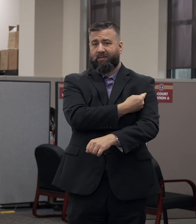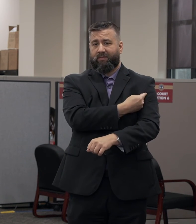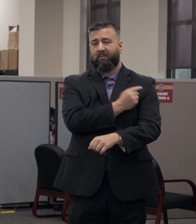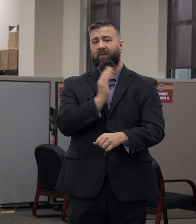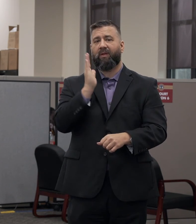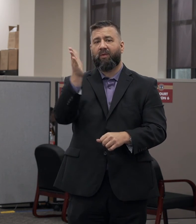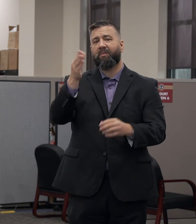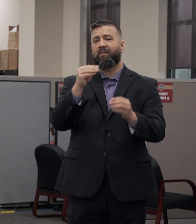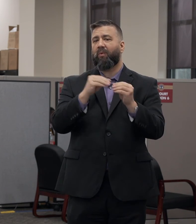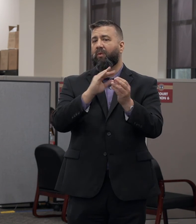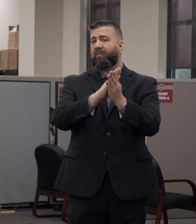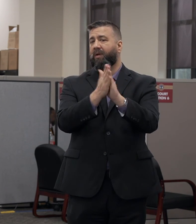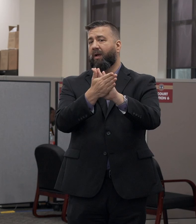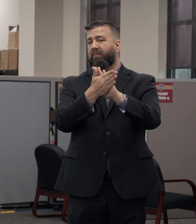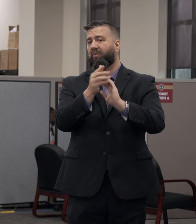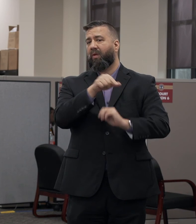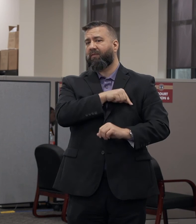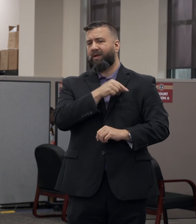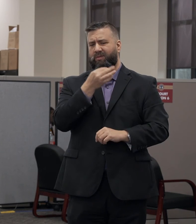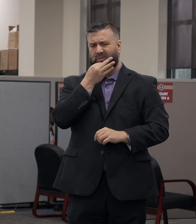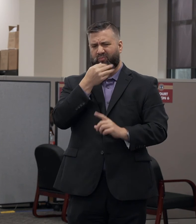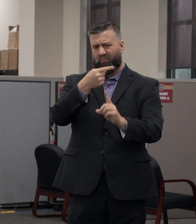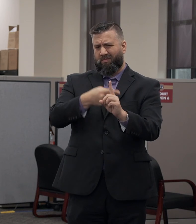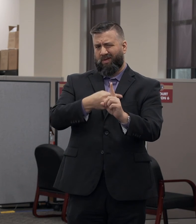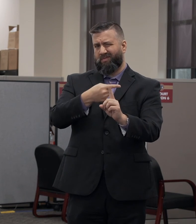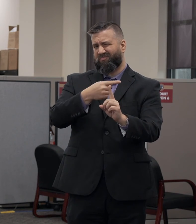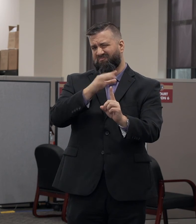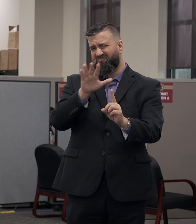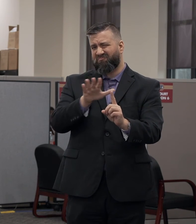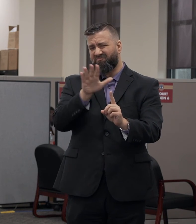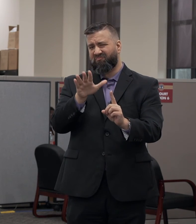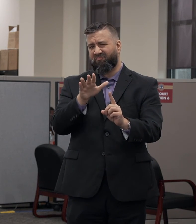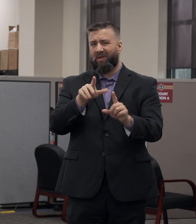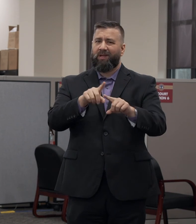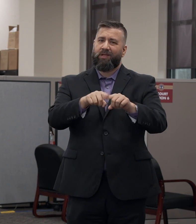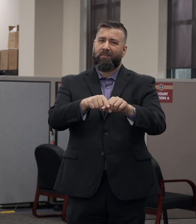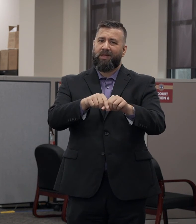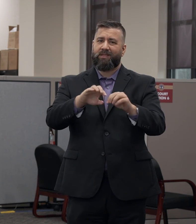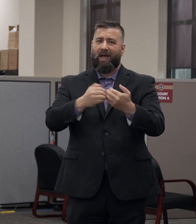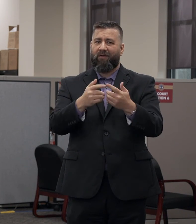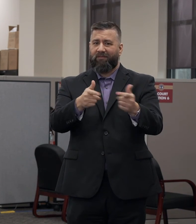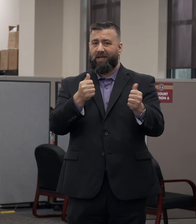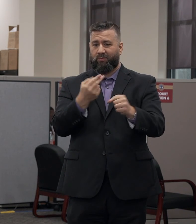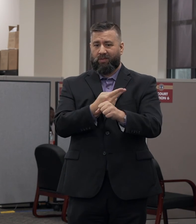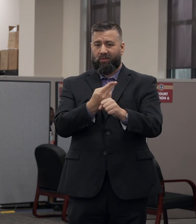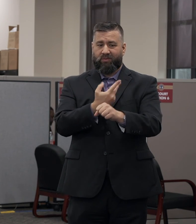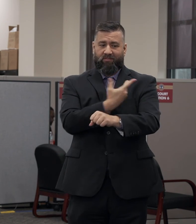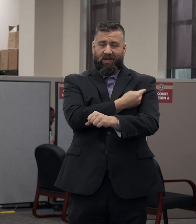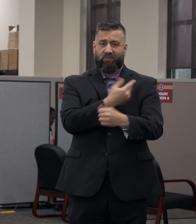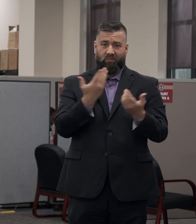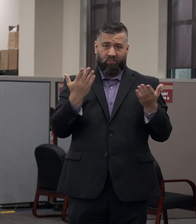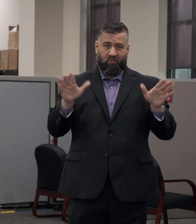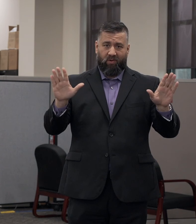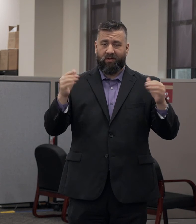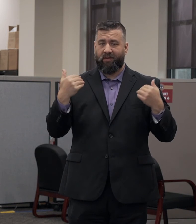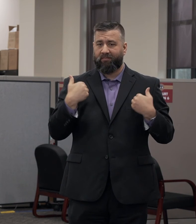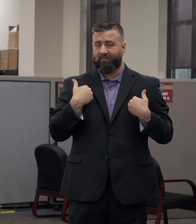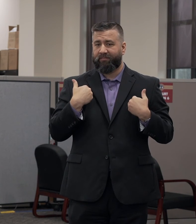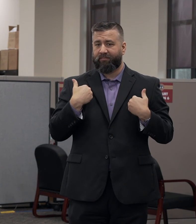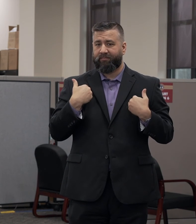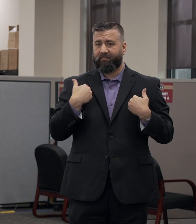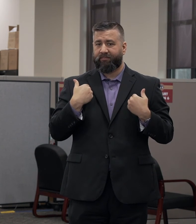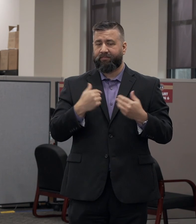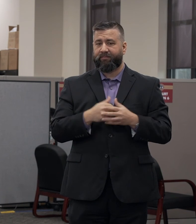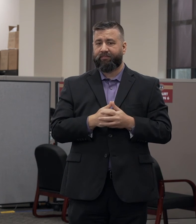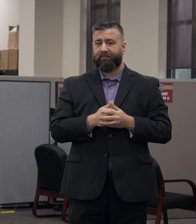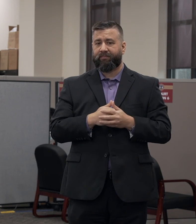more become eligible within a month or so, depending on how fast we get through these and how much vaccine comes to our region in the next